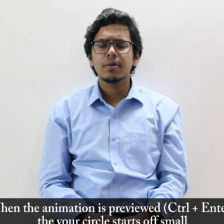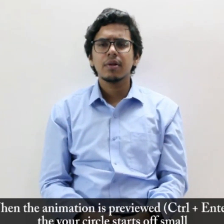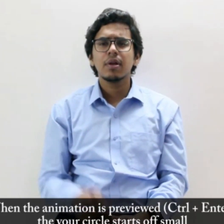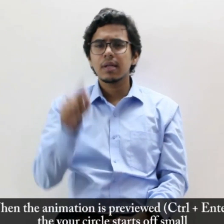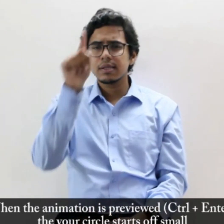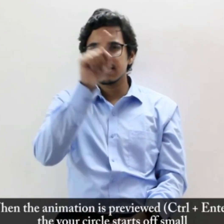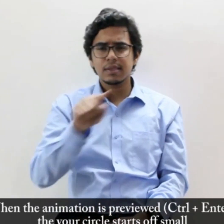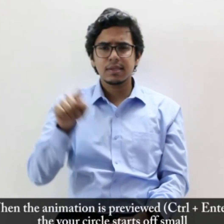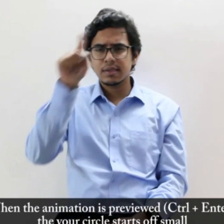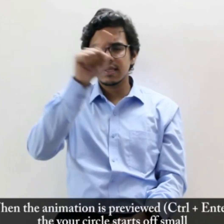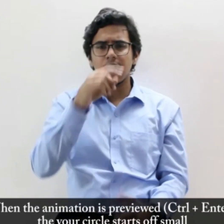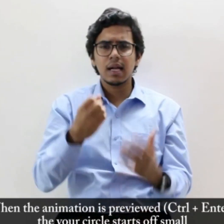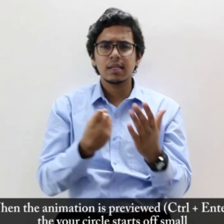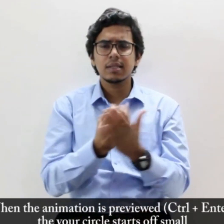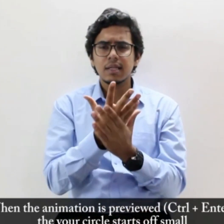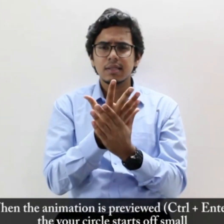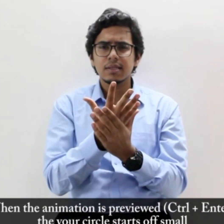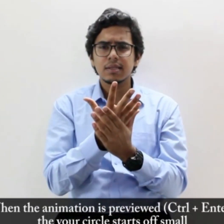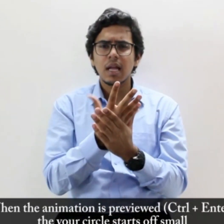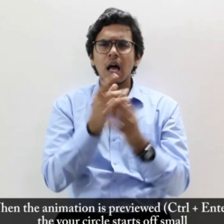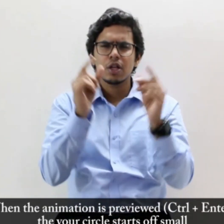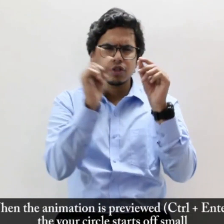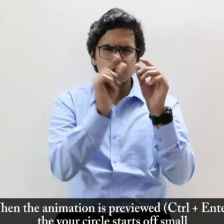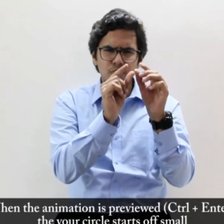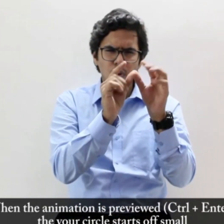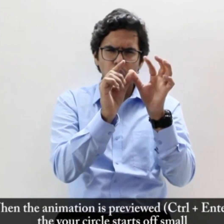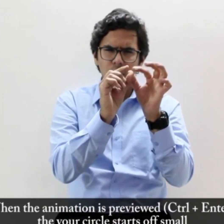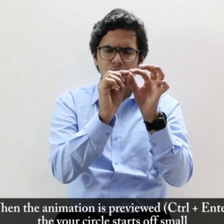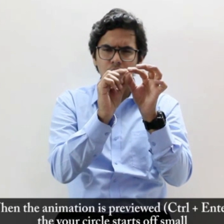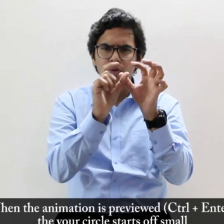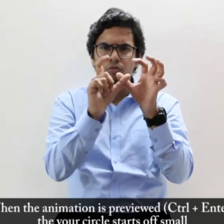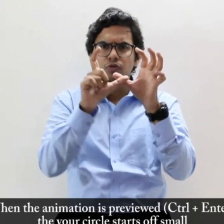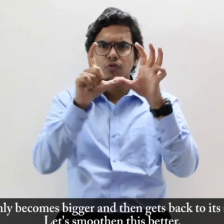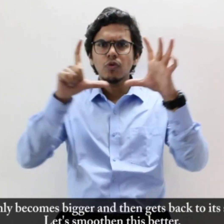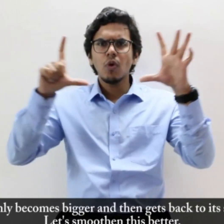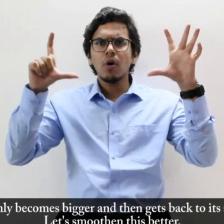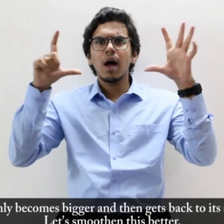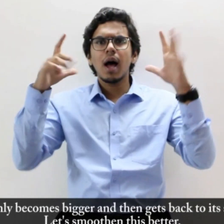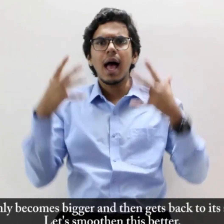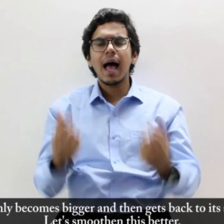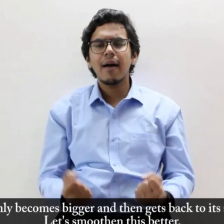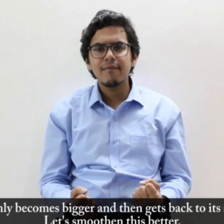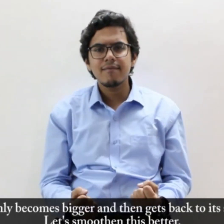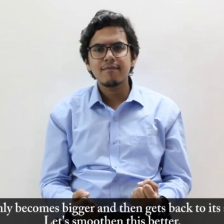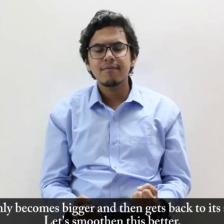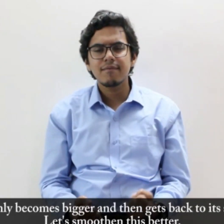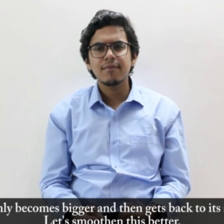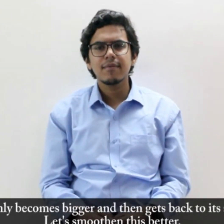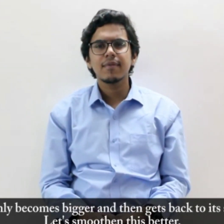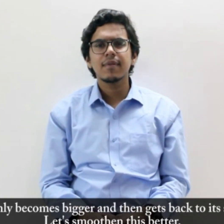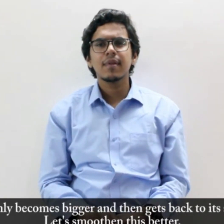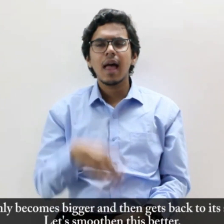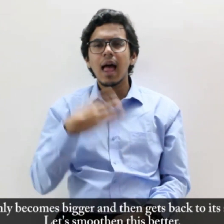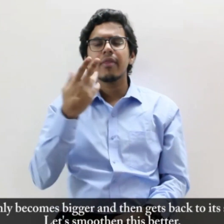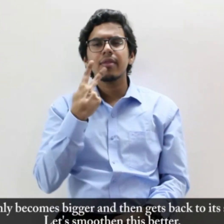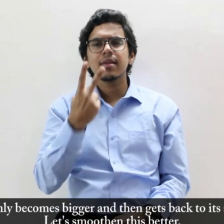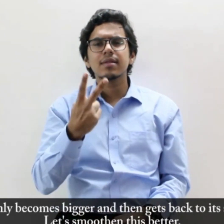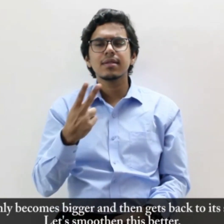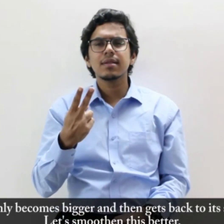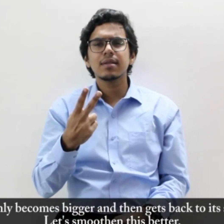your circle starts off small and then suddenly becomes bigger. Get back to its